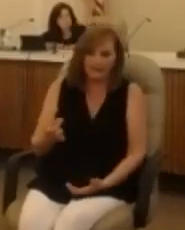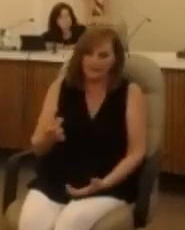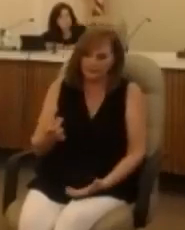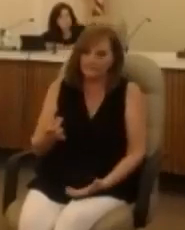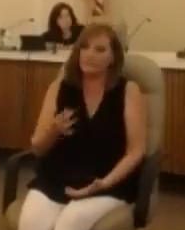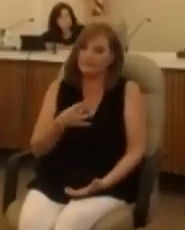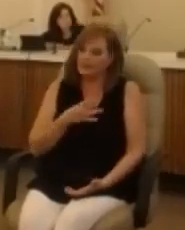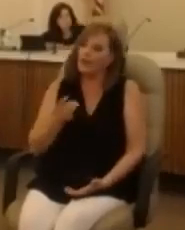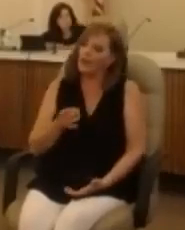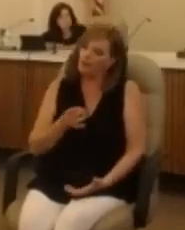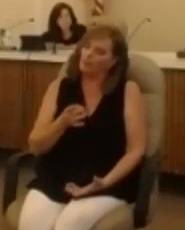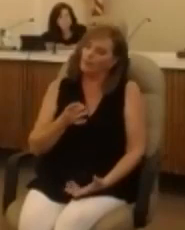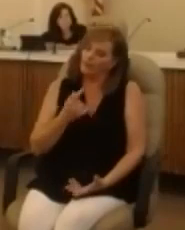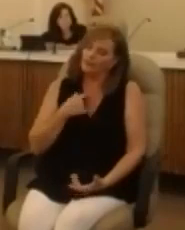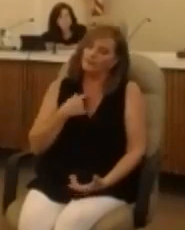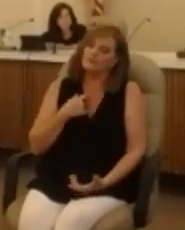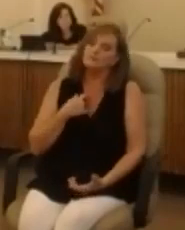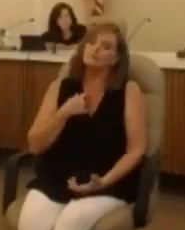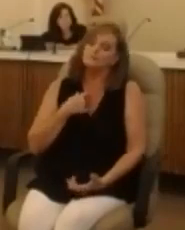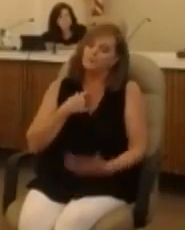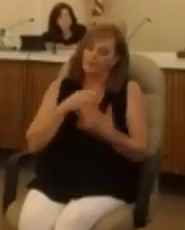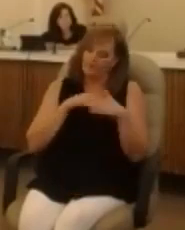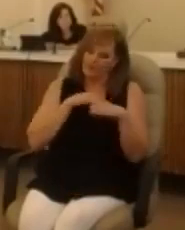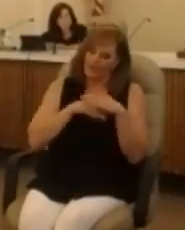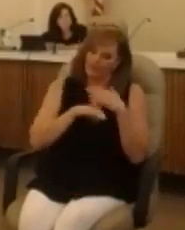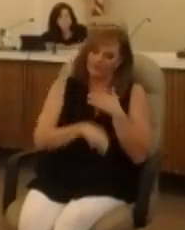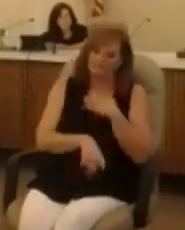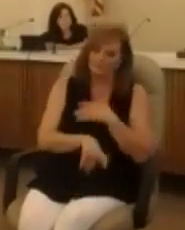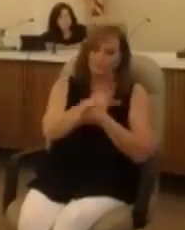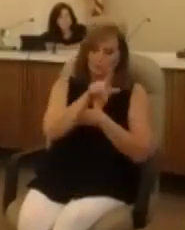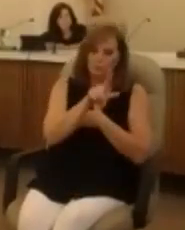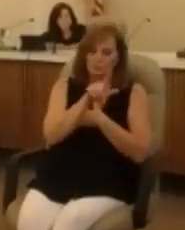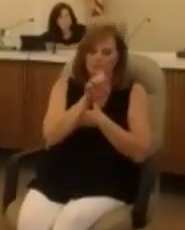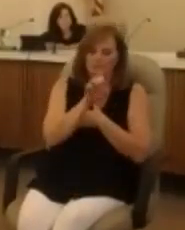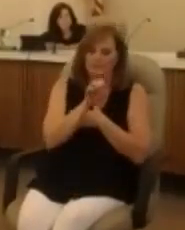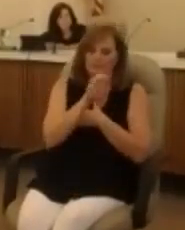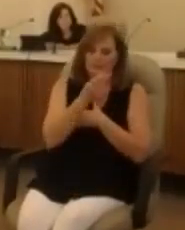that additional access to the Lehigh Valley Trail.